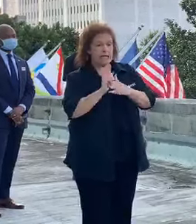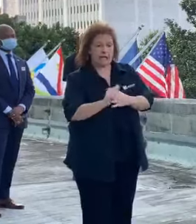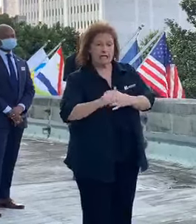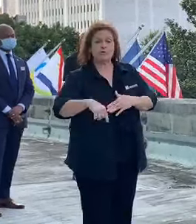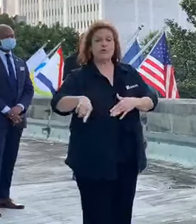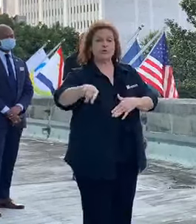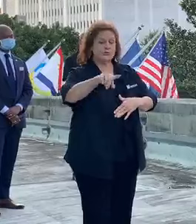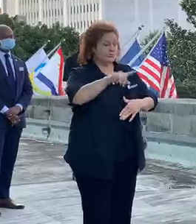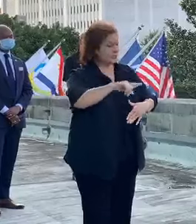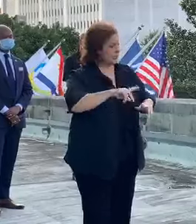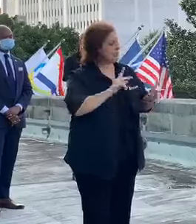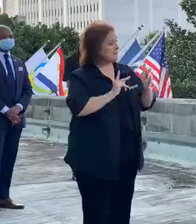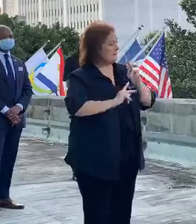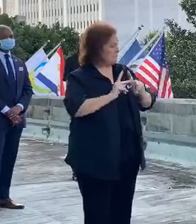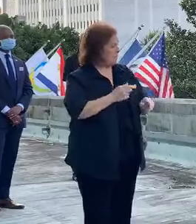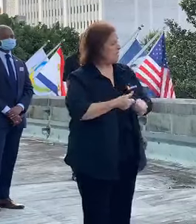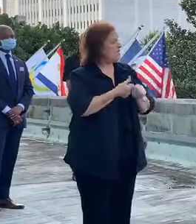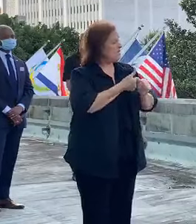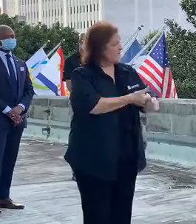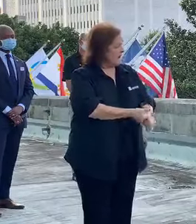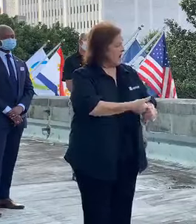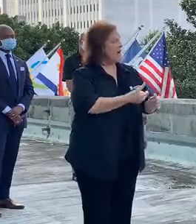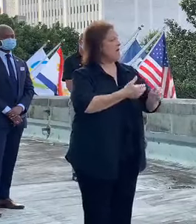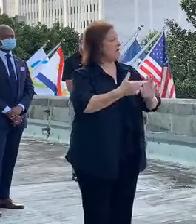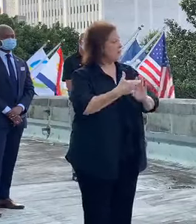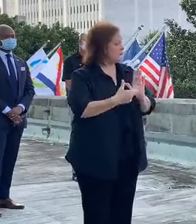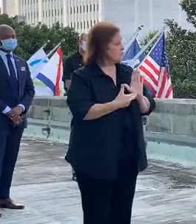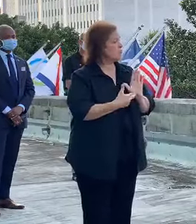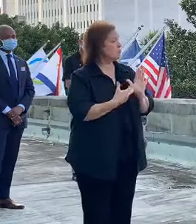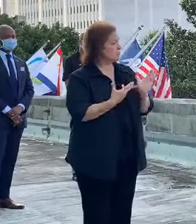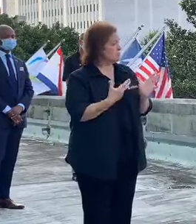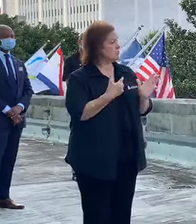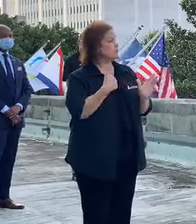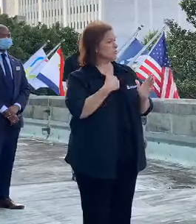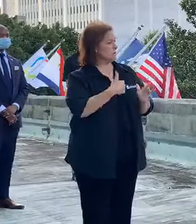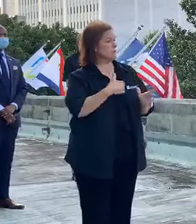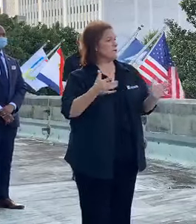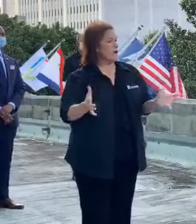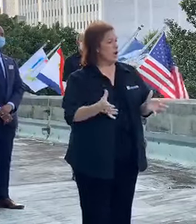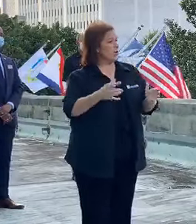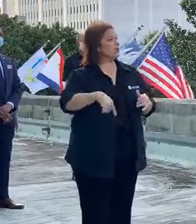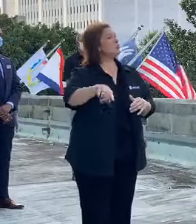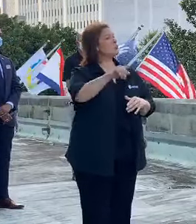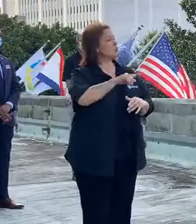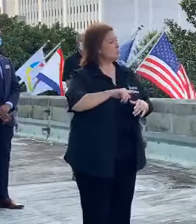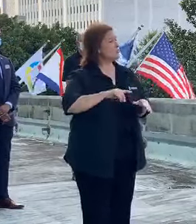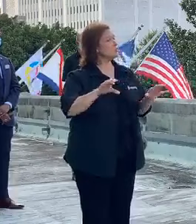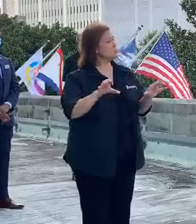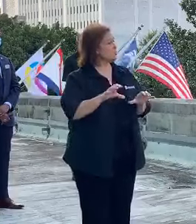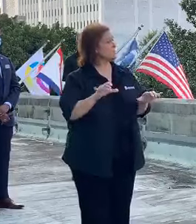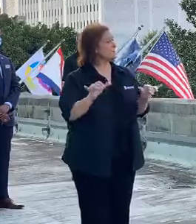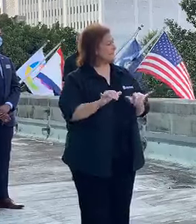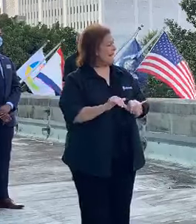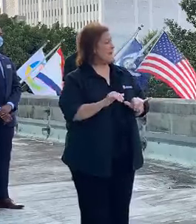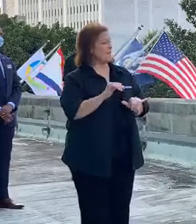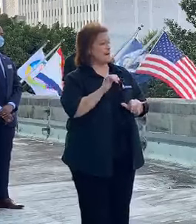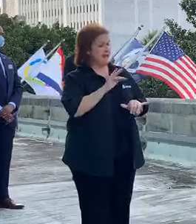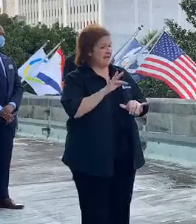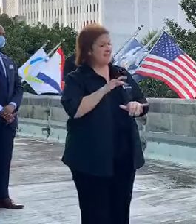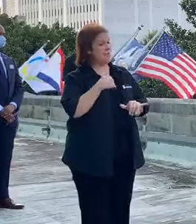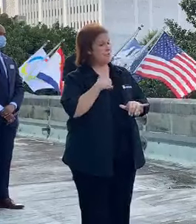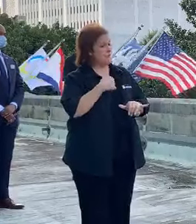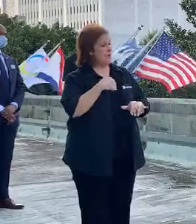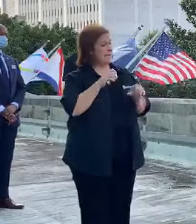been following, the guidelines. And we're encouraging people to do the same if we're going to come out of this. And